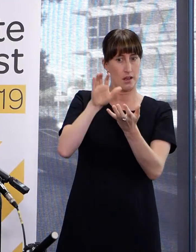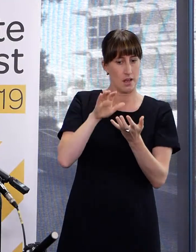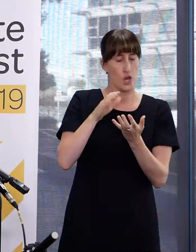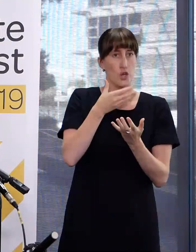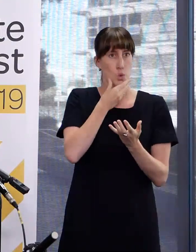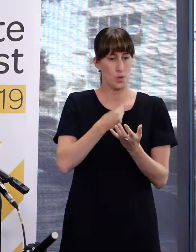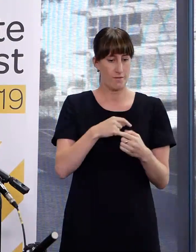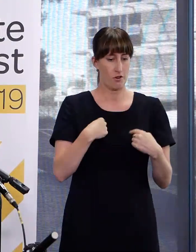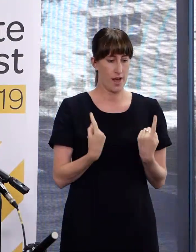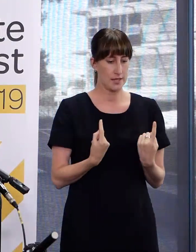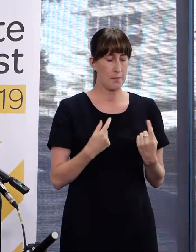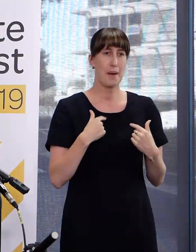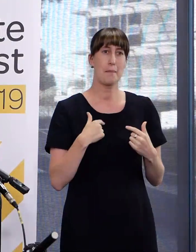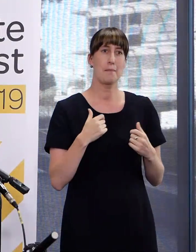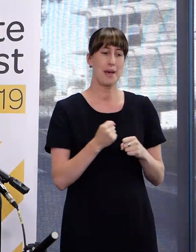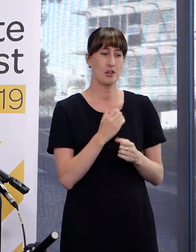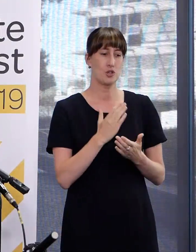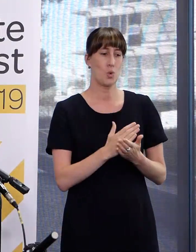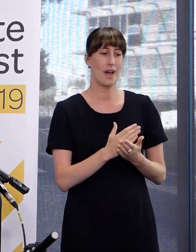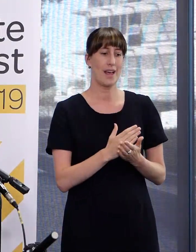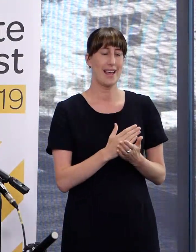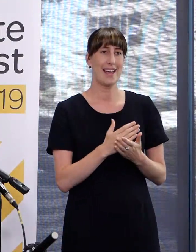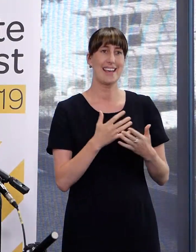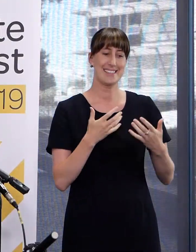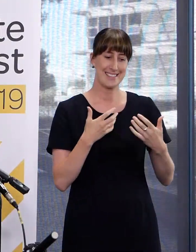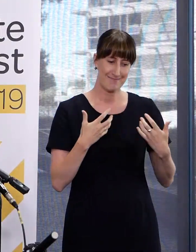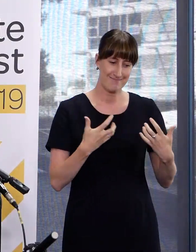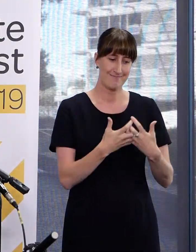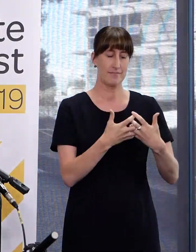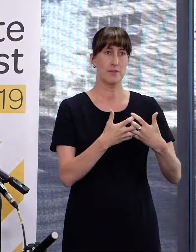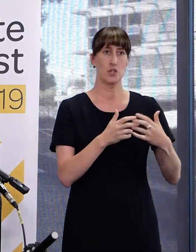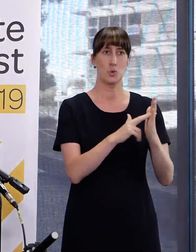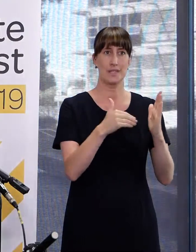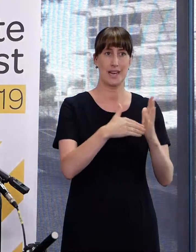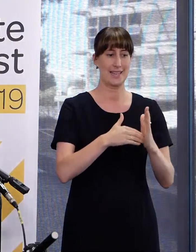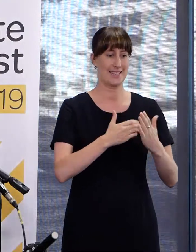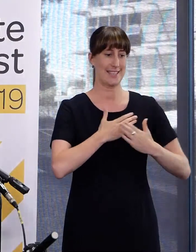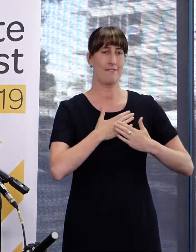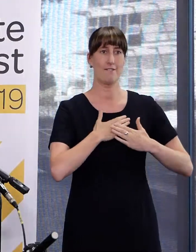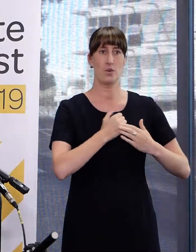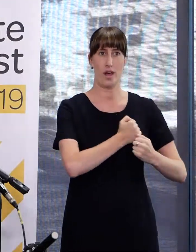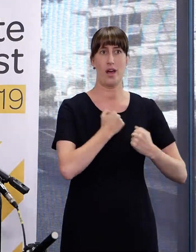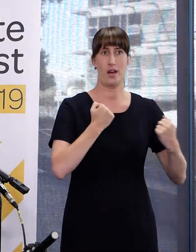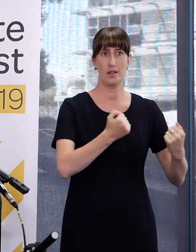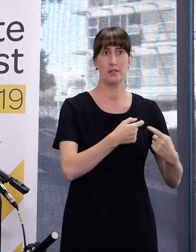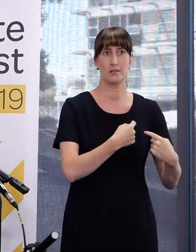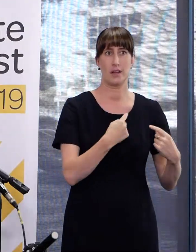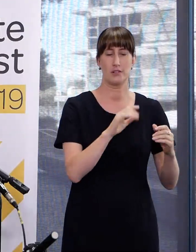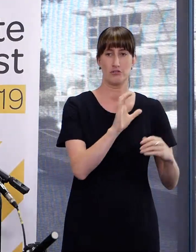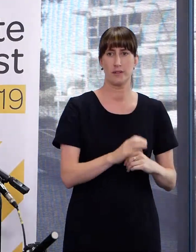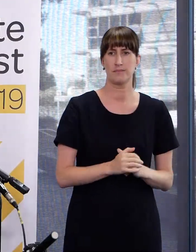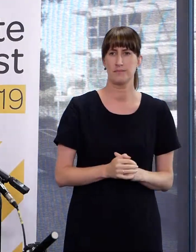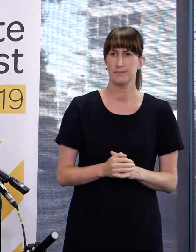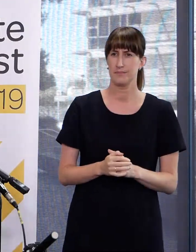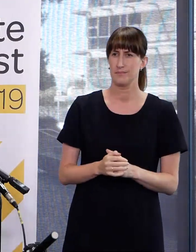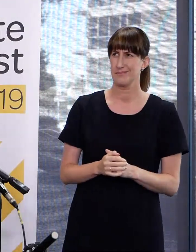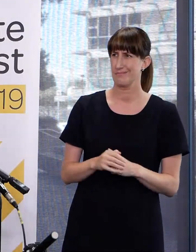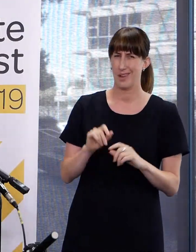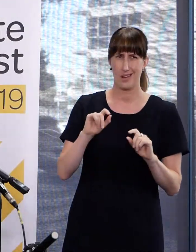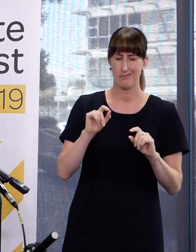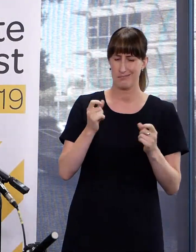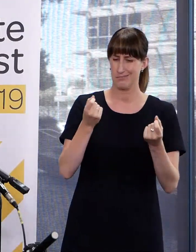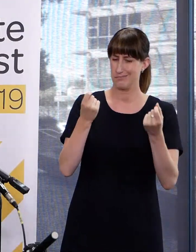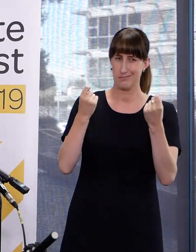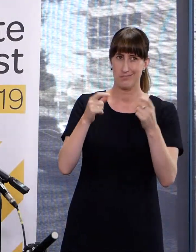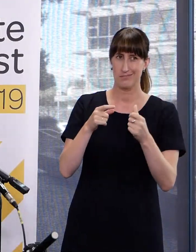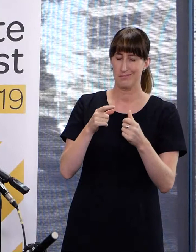Zealand's situation that the vaccine is safe and effective. Why did Australia announce? I guess I don't understand what's unique about New Zealand. I mean,